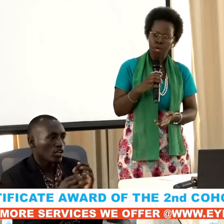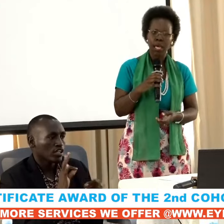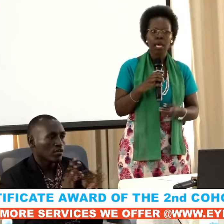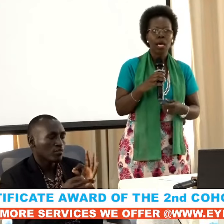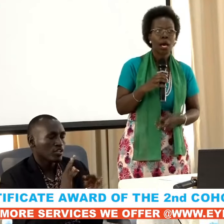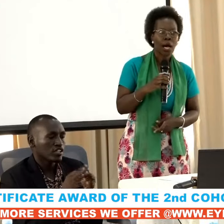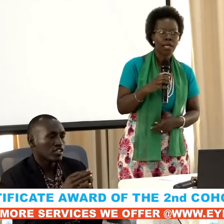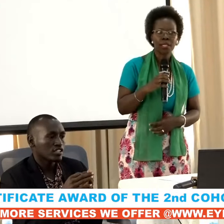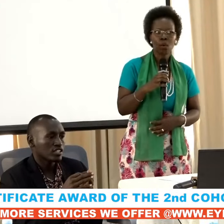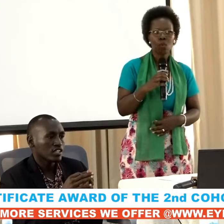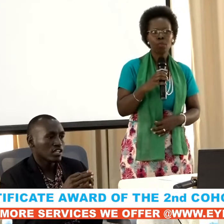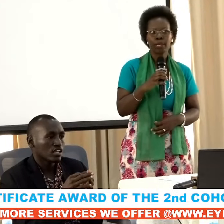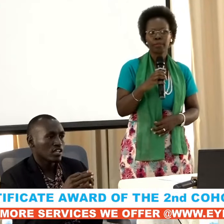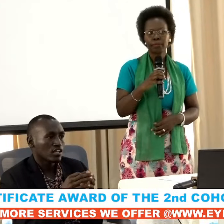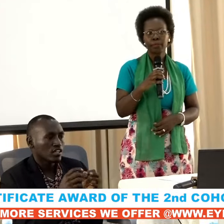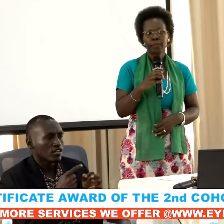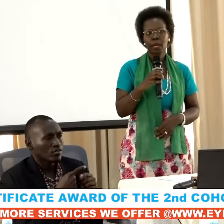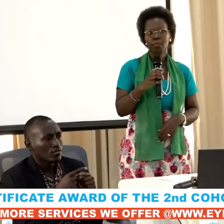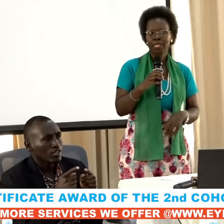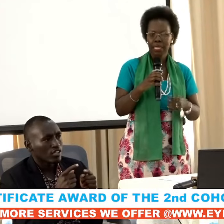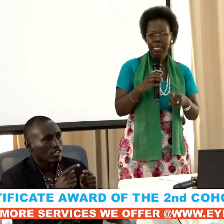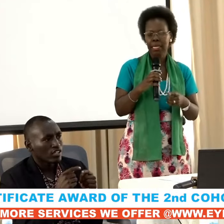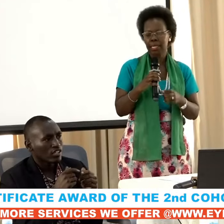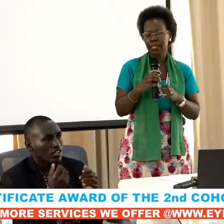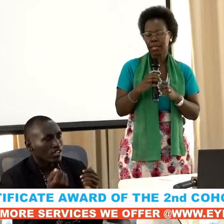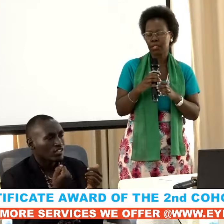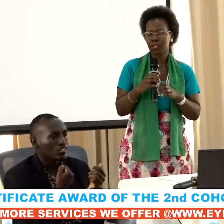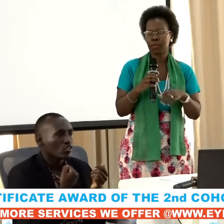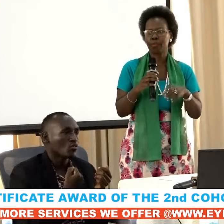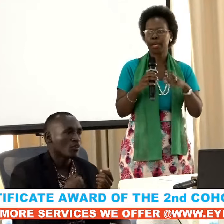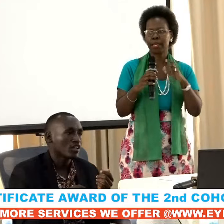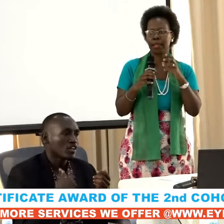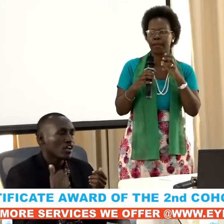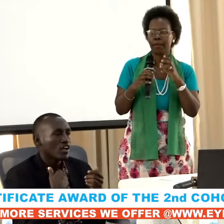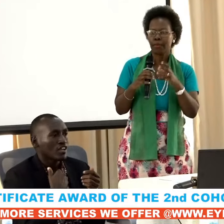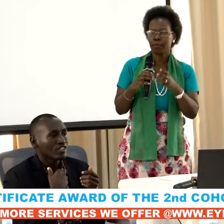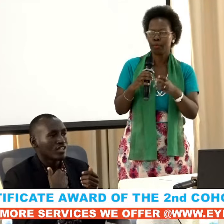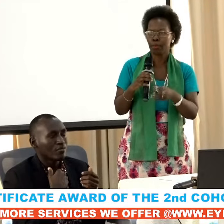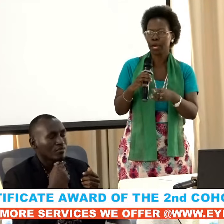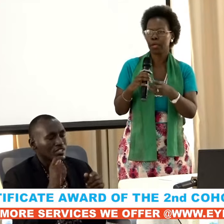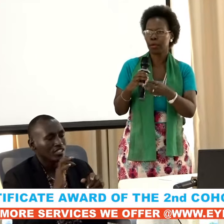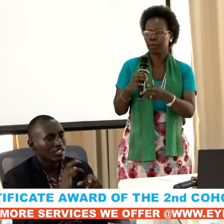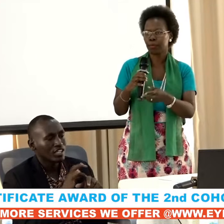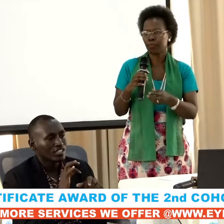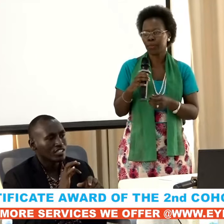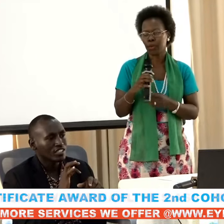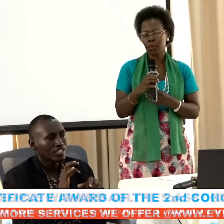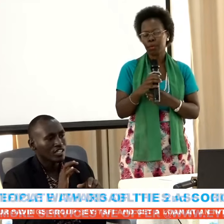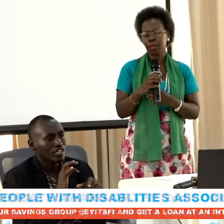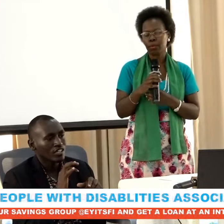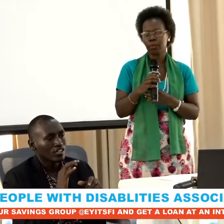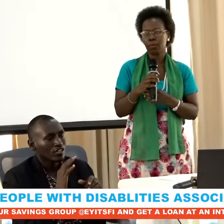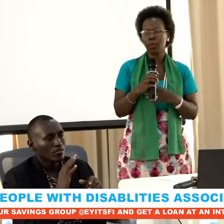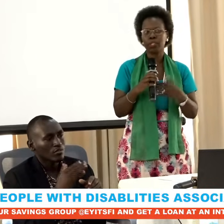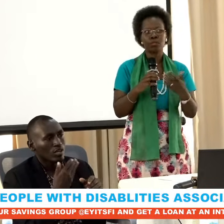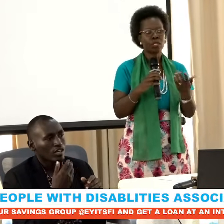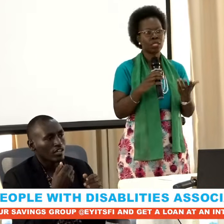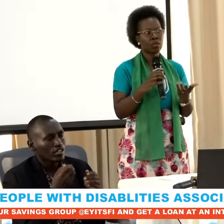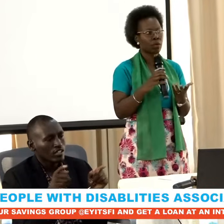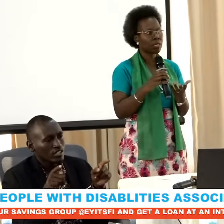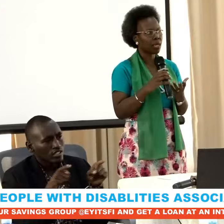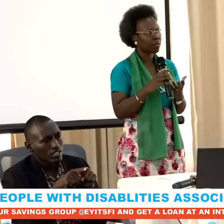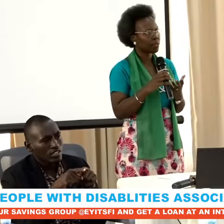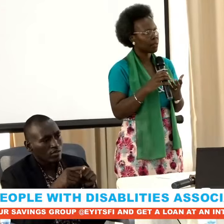also, as a woman, I'm particularly touched by my fellow women who went to